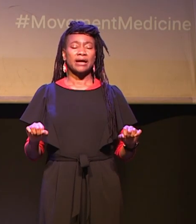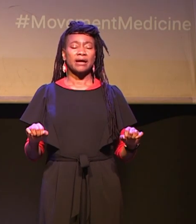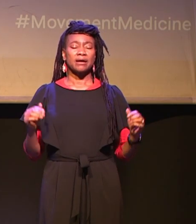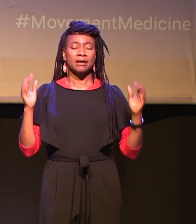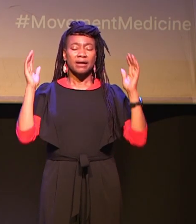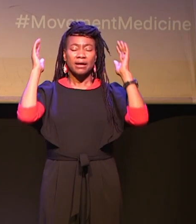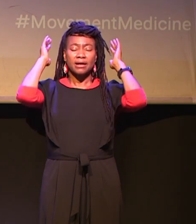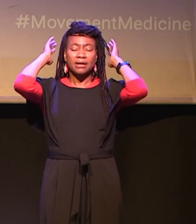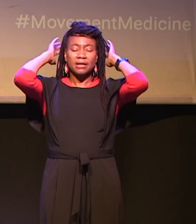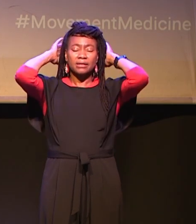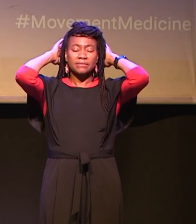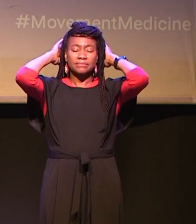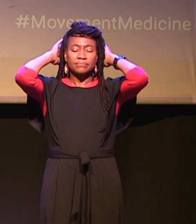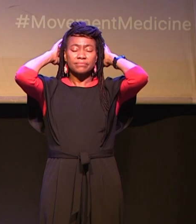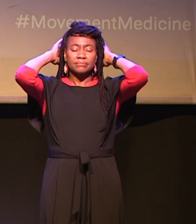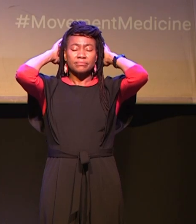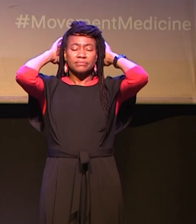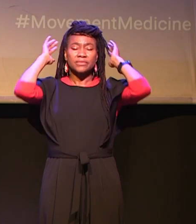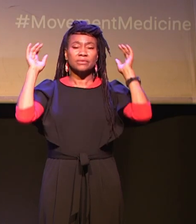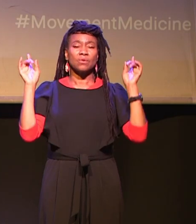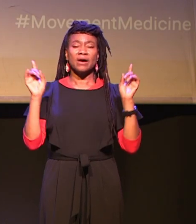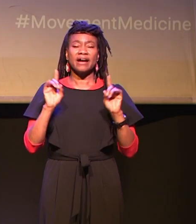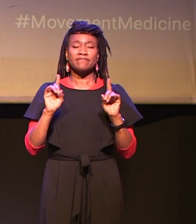your head, whatever it might be.